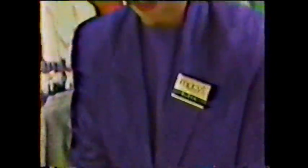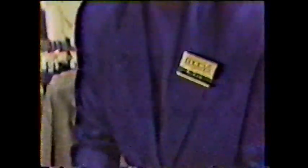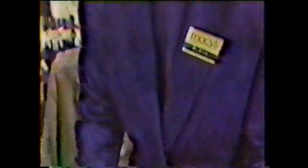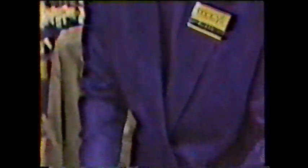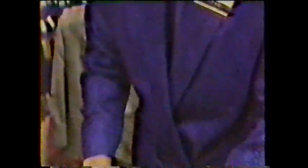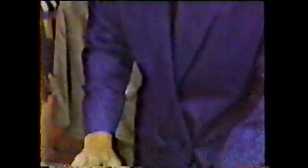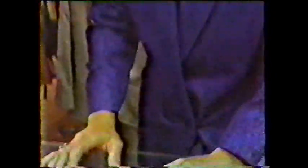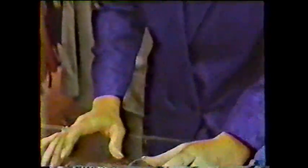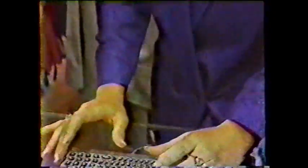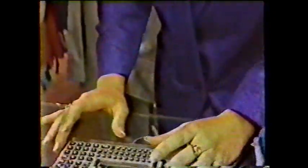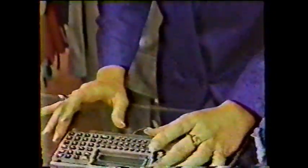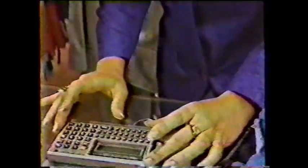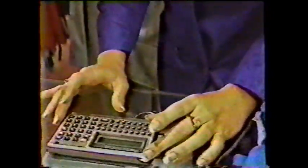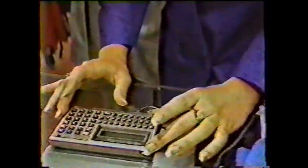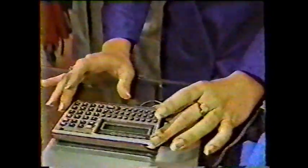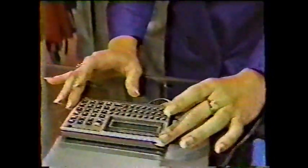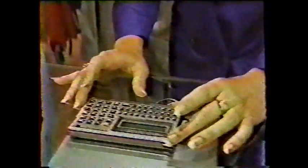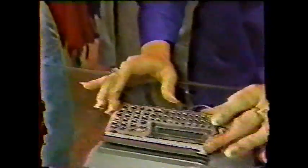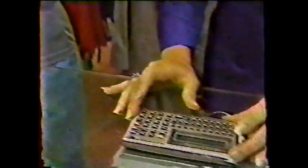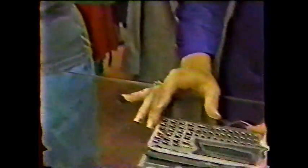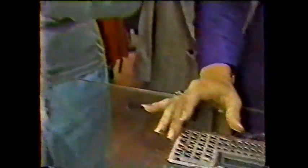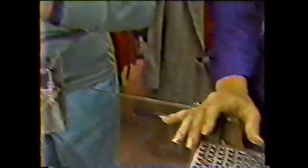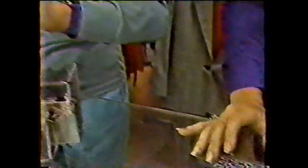This time, a small portable keyboard controls Dexter.